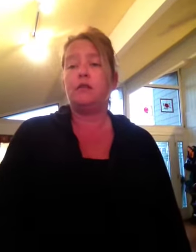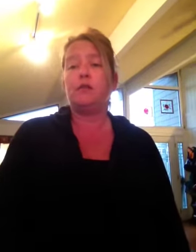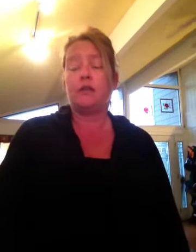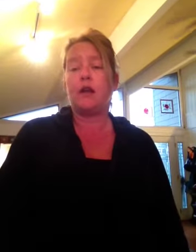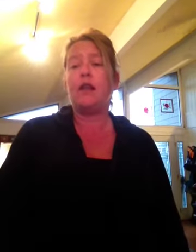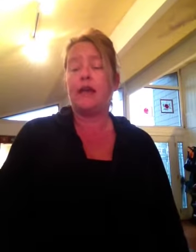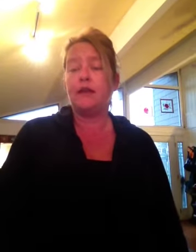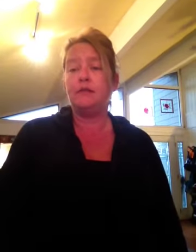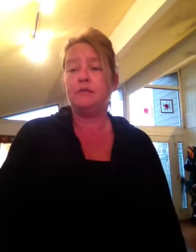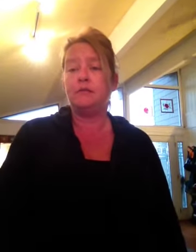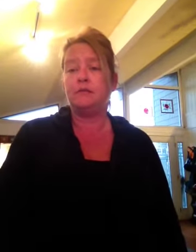North Carolina.